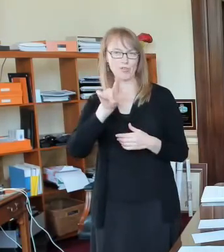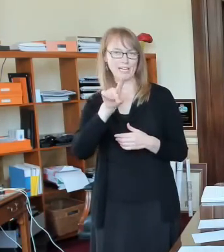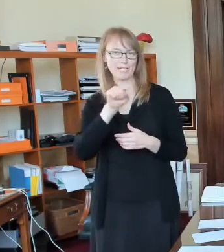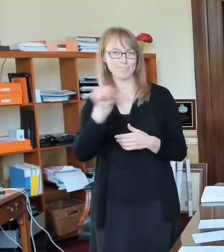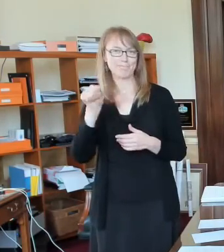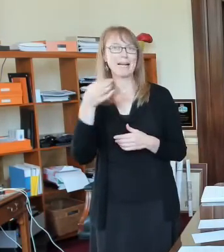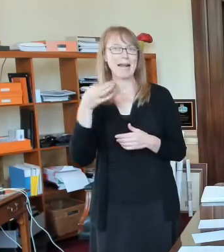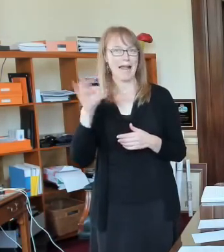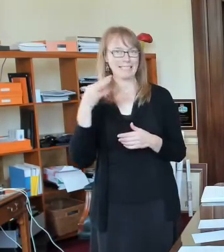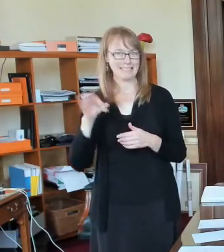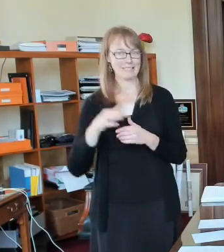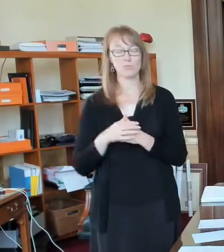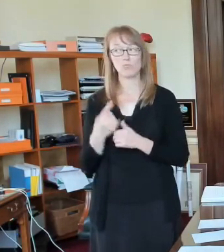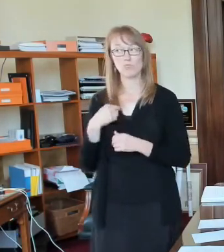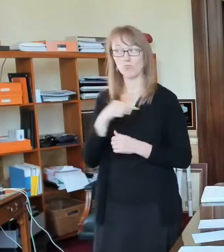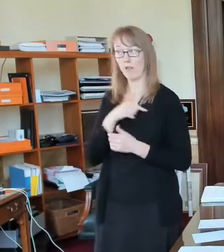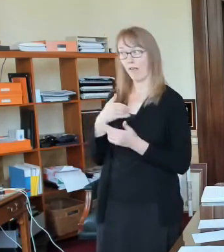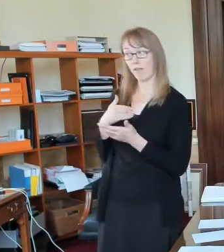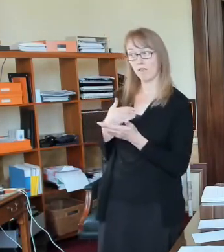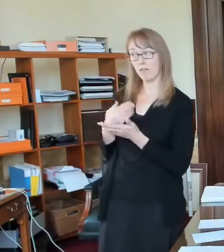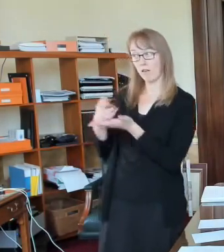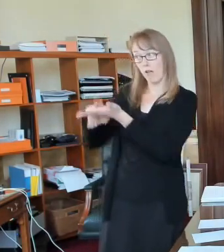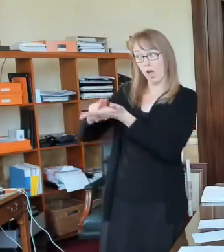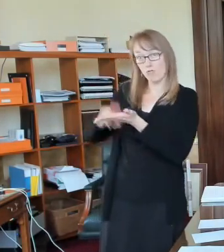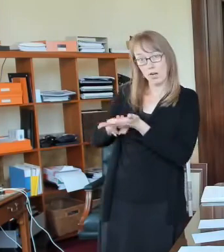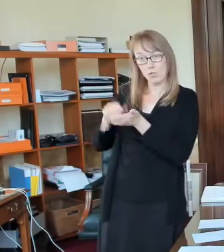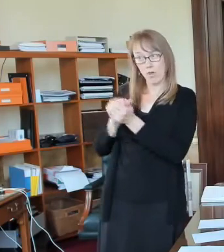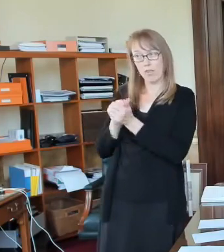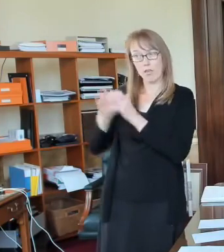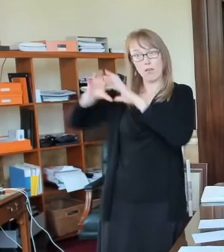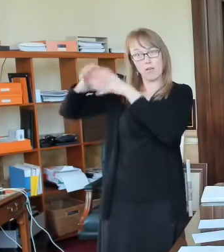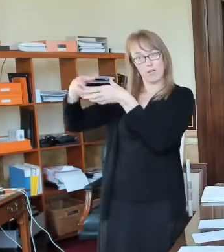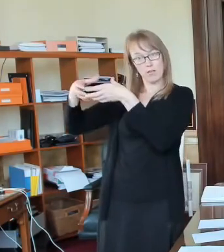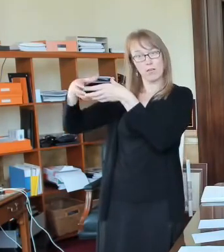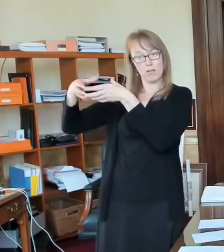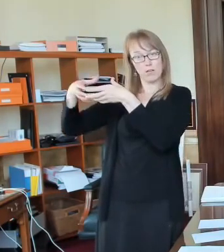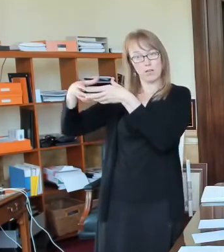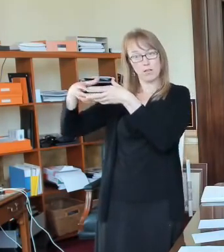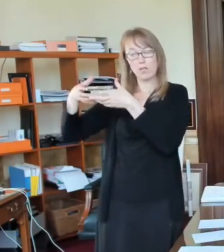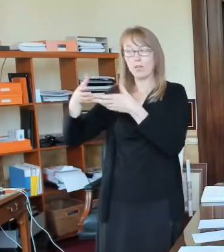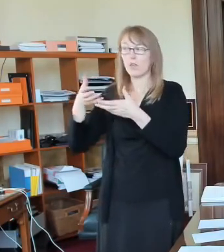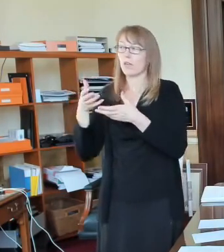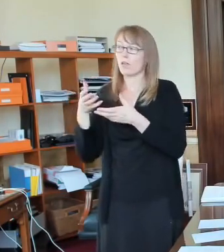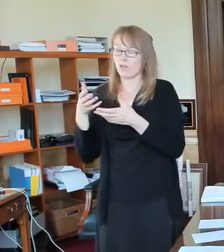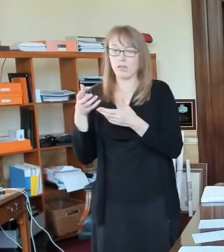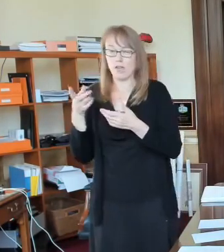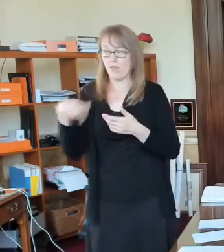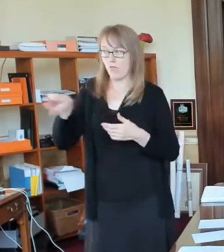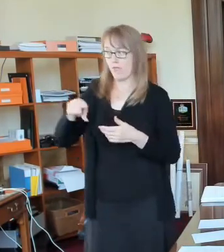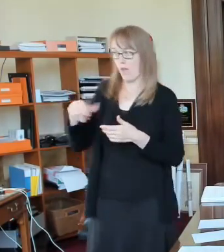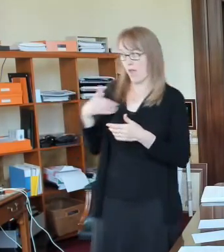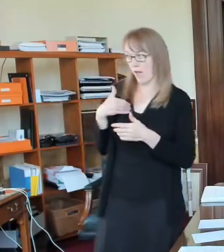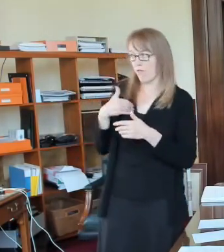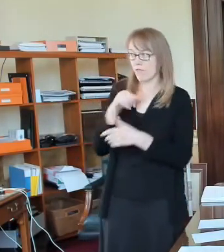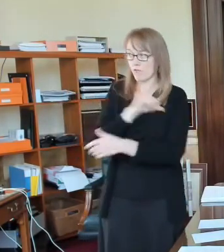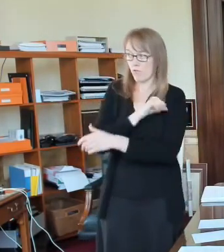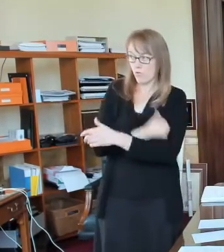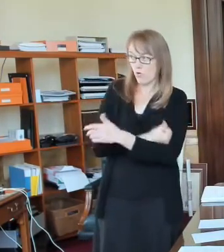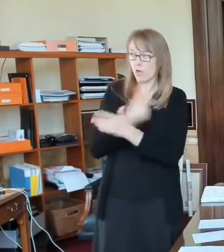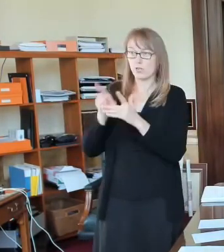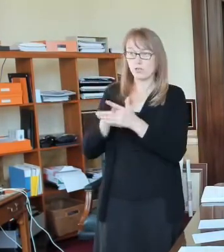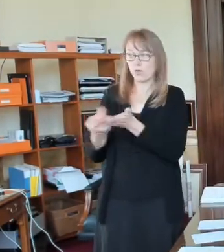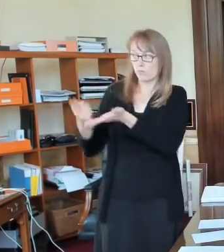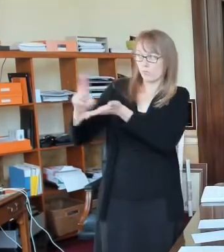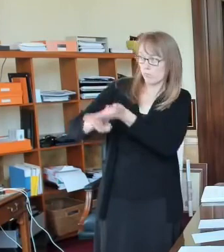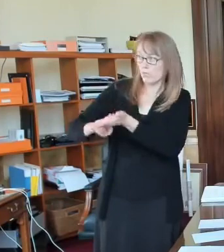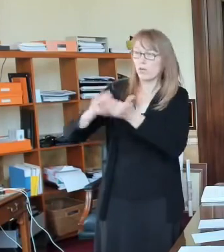the entity, and it's Employment Connections who has the first contract to implement Cure Violence. And then COVID hit and no